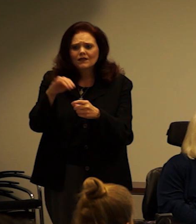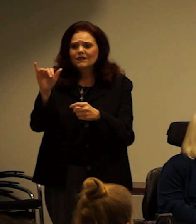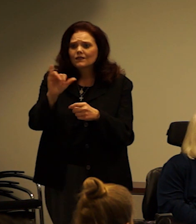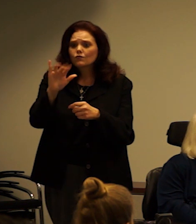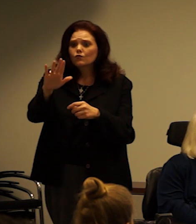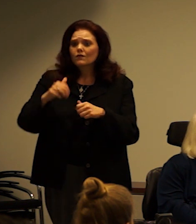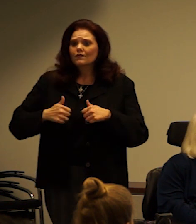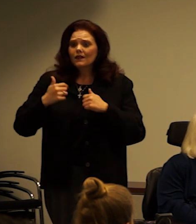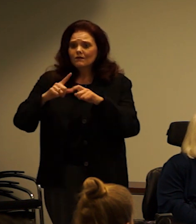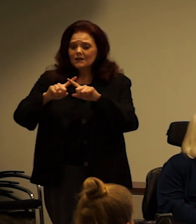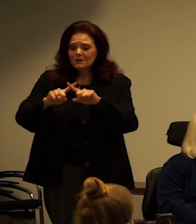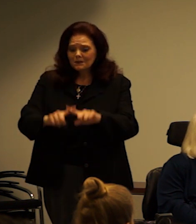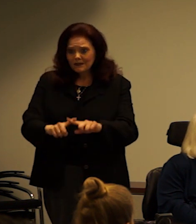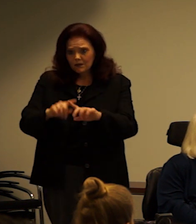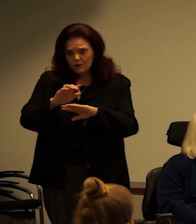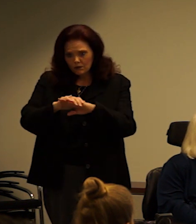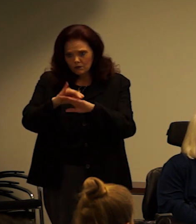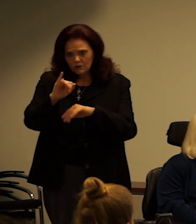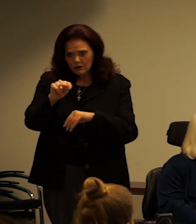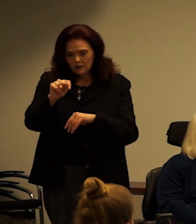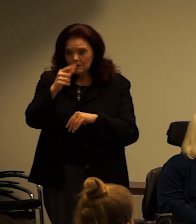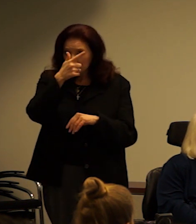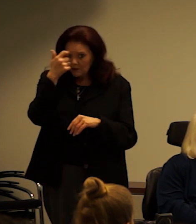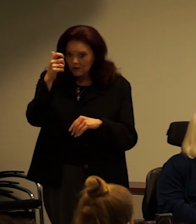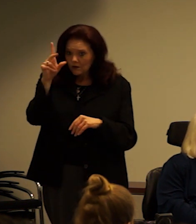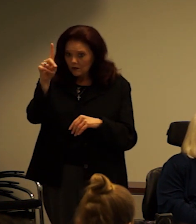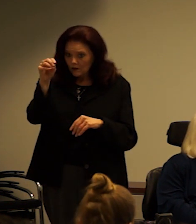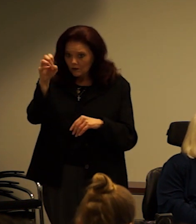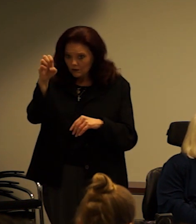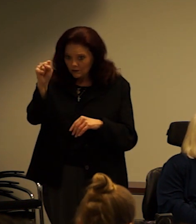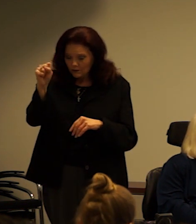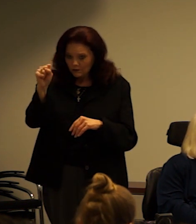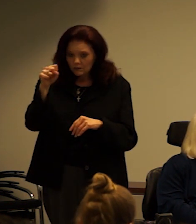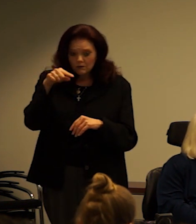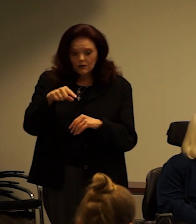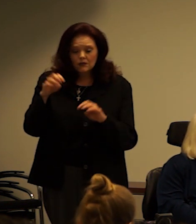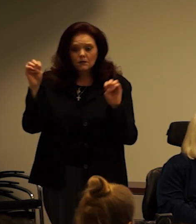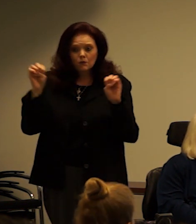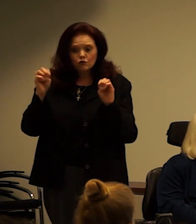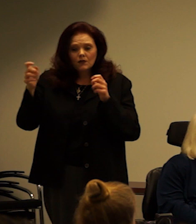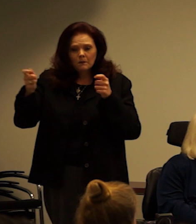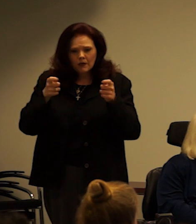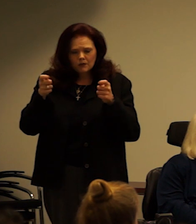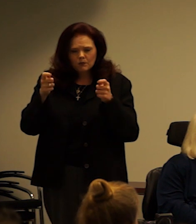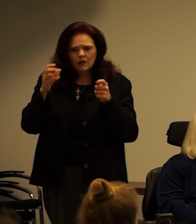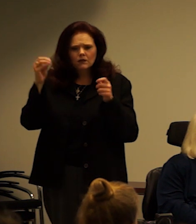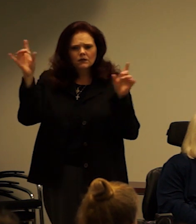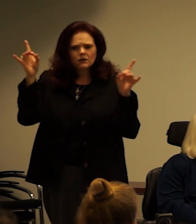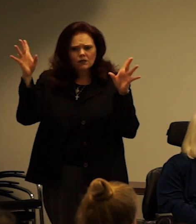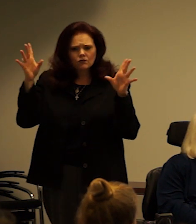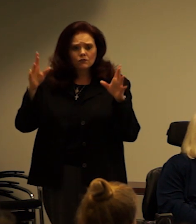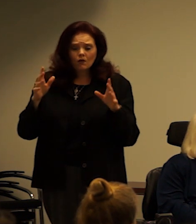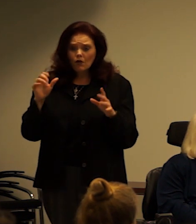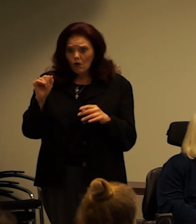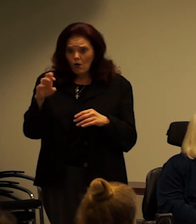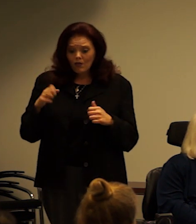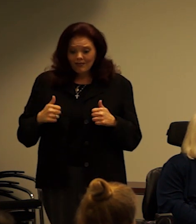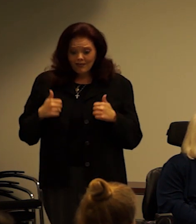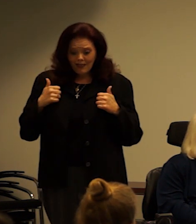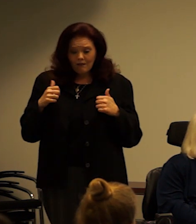life depended on it, because it does. This emergency management and disasters are life and death.